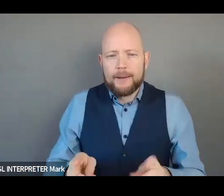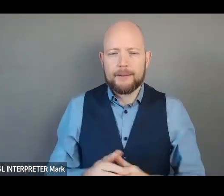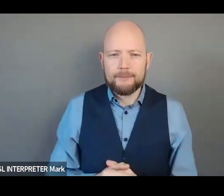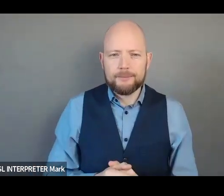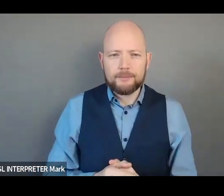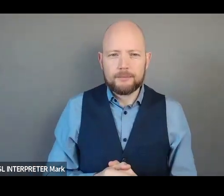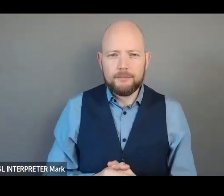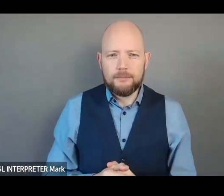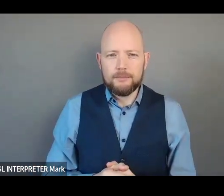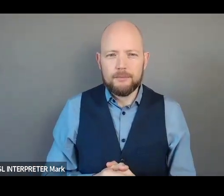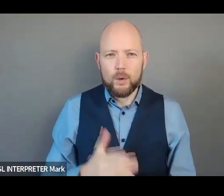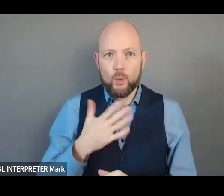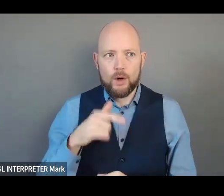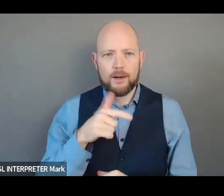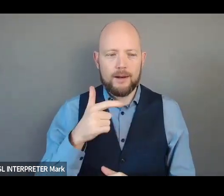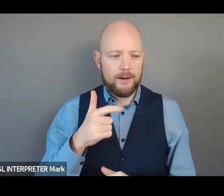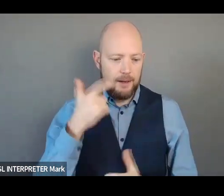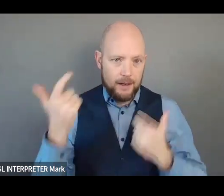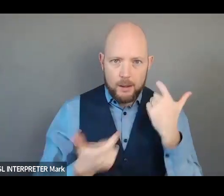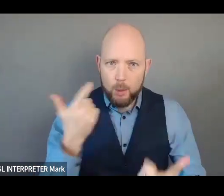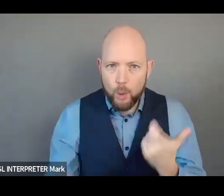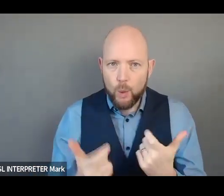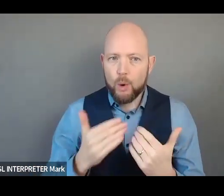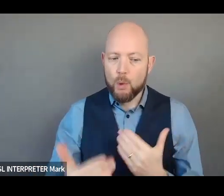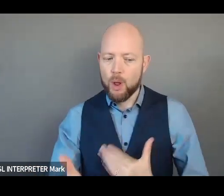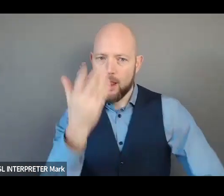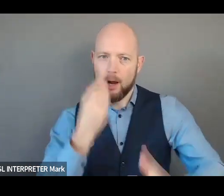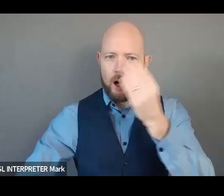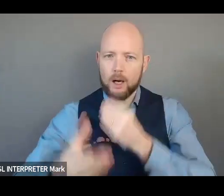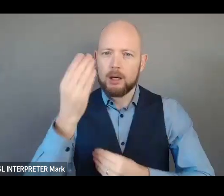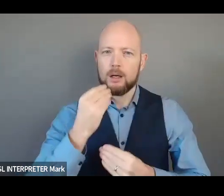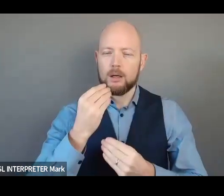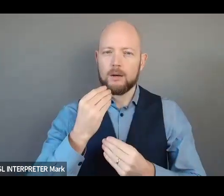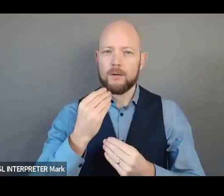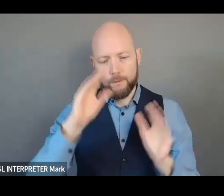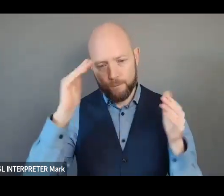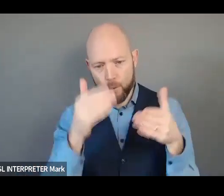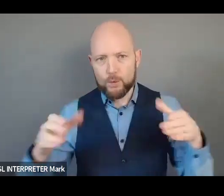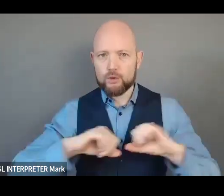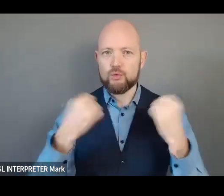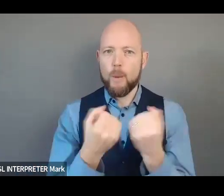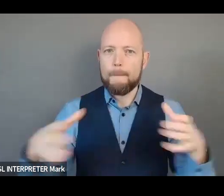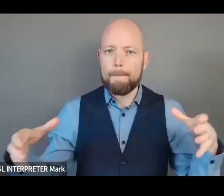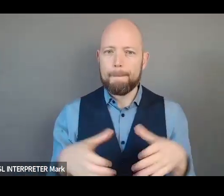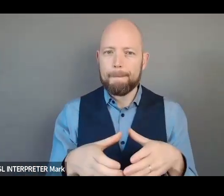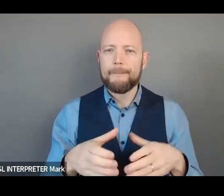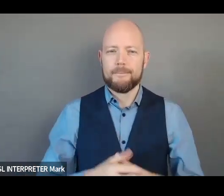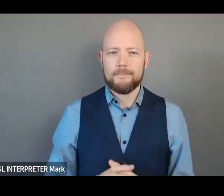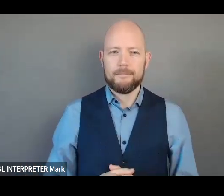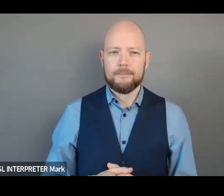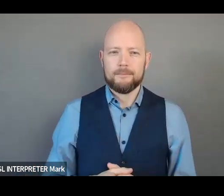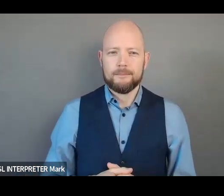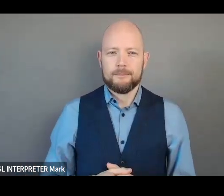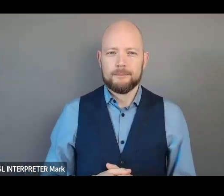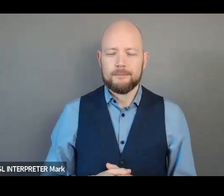really explore it, and we've also further explored that related to interviewed focus groups, and there's a qualitative angle to the survey.